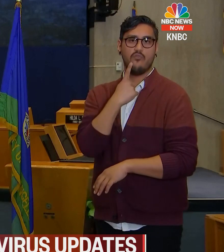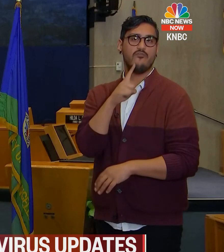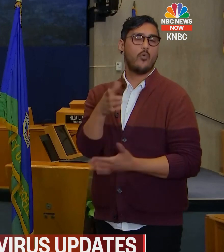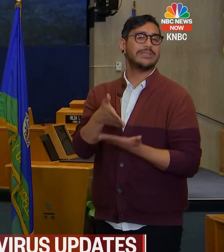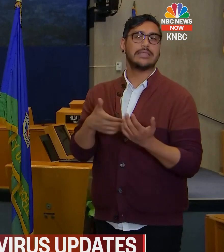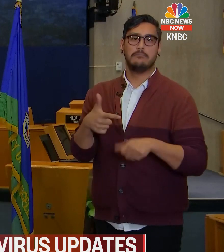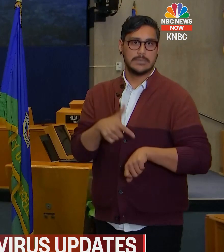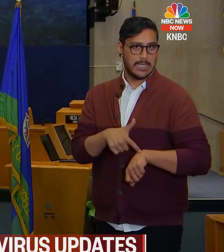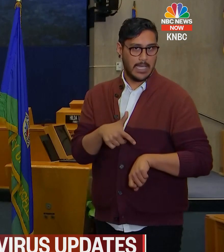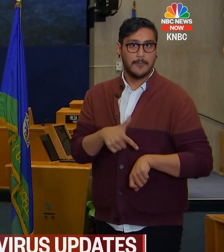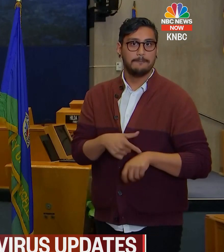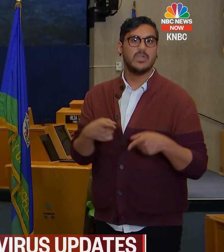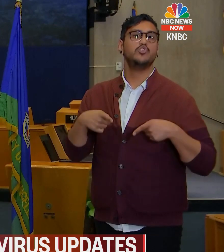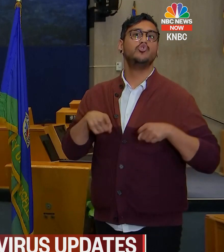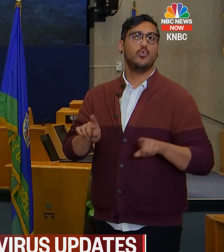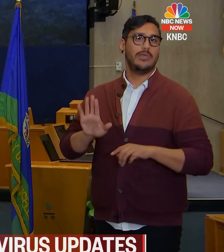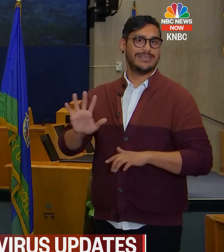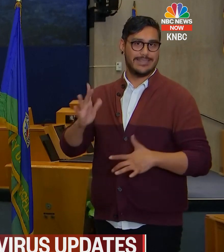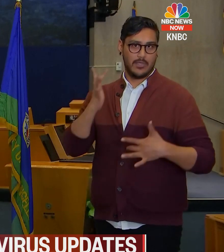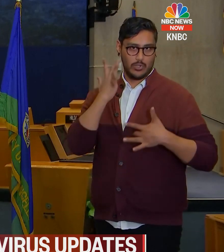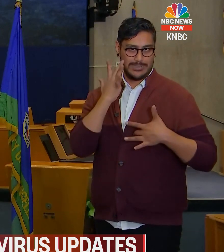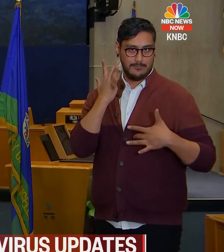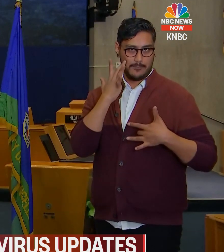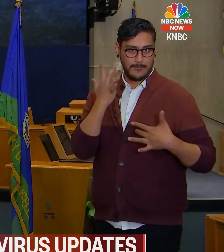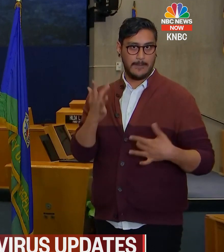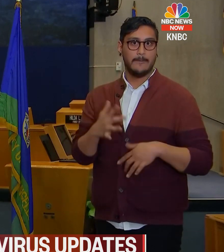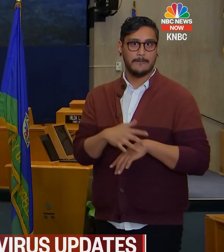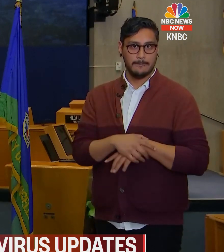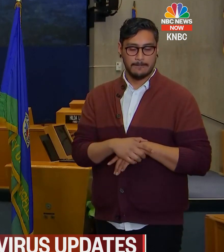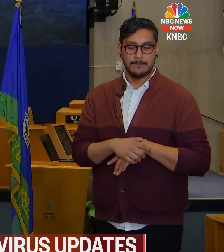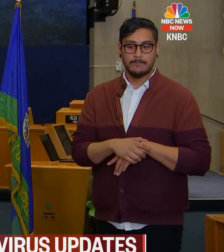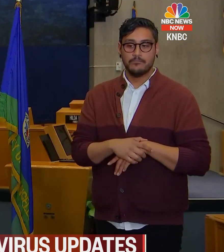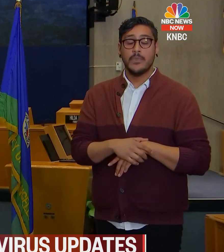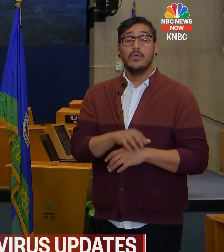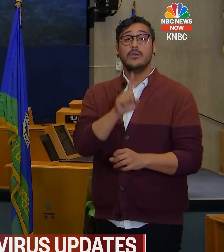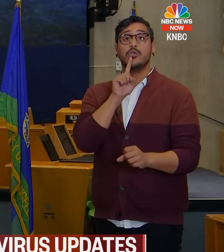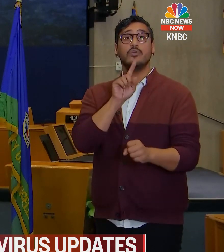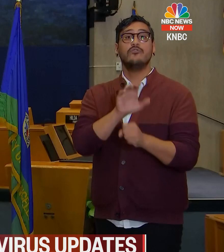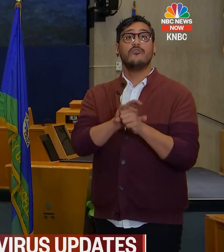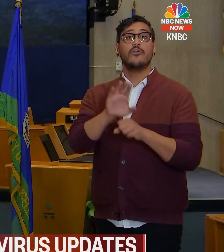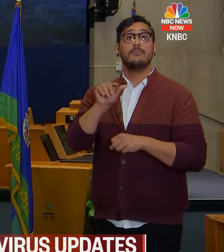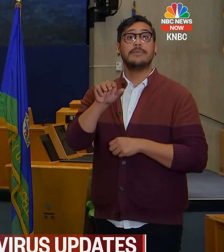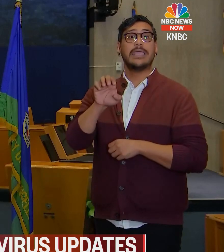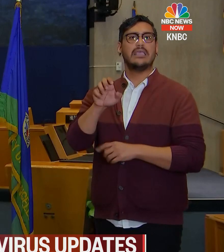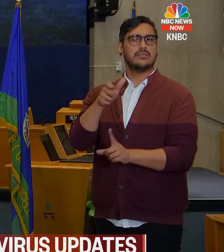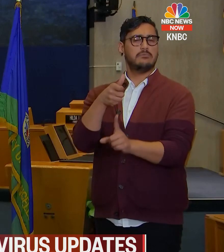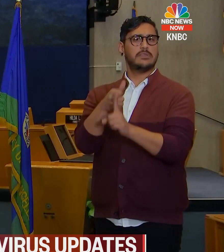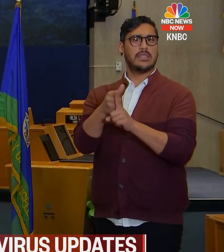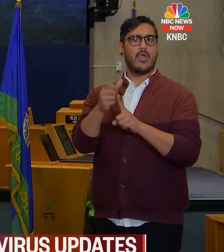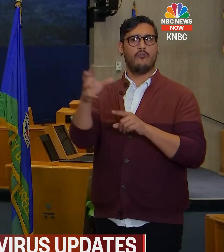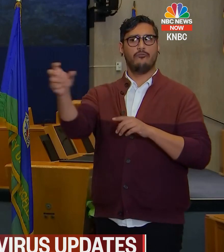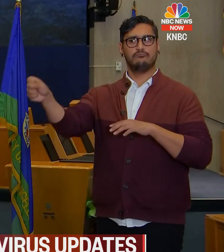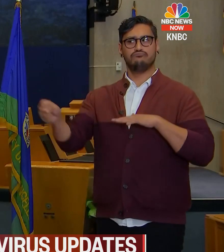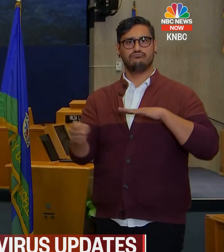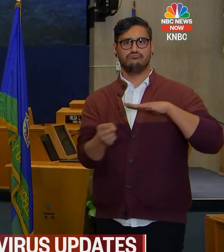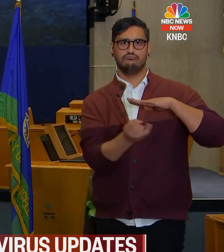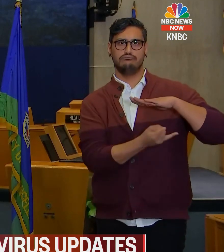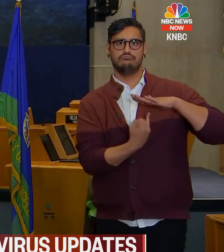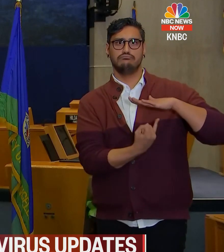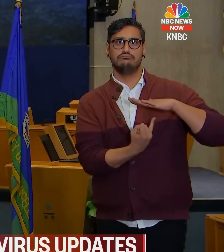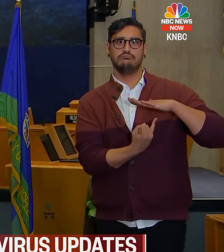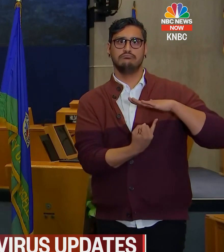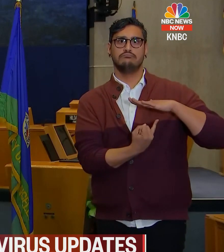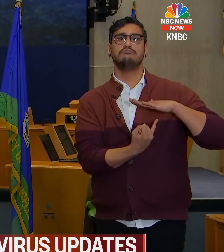at some point during their illness. All confirmed cases are being isolated and close contacts